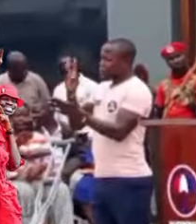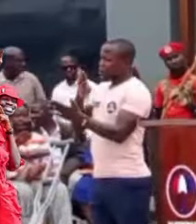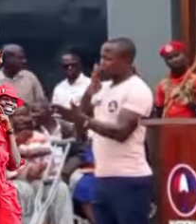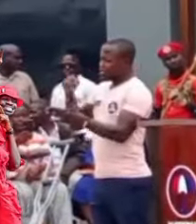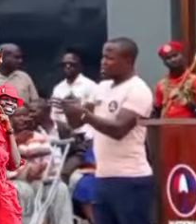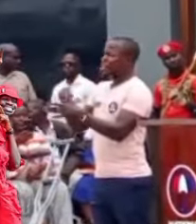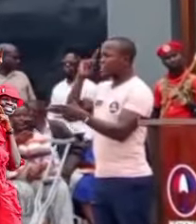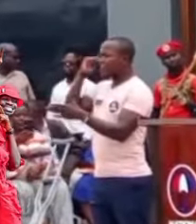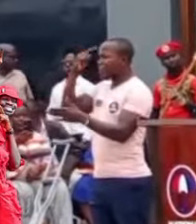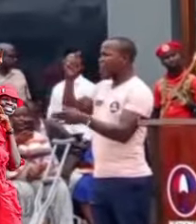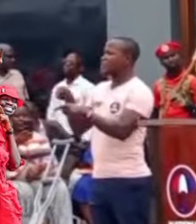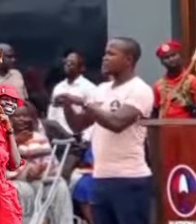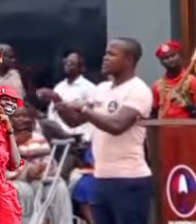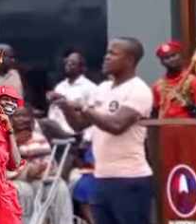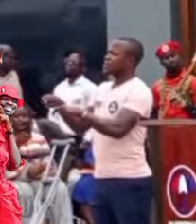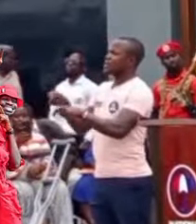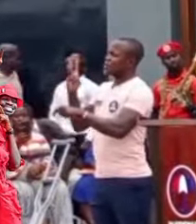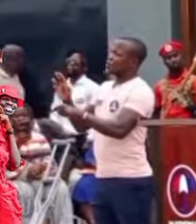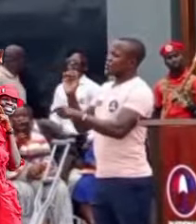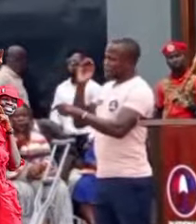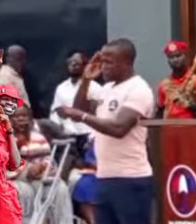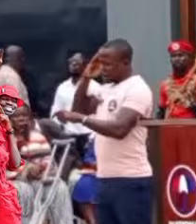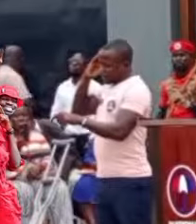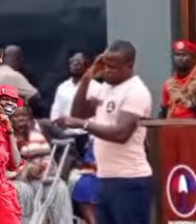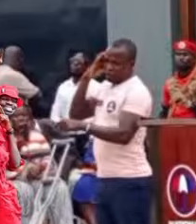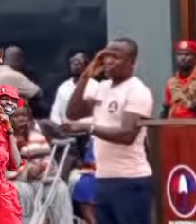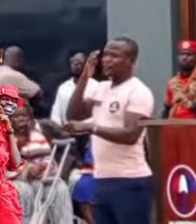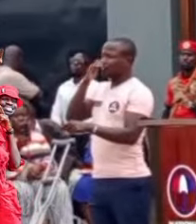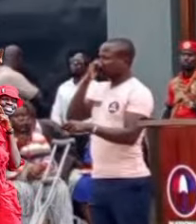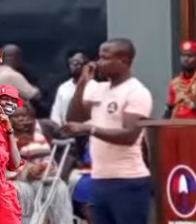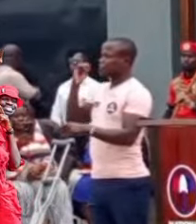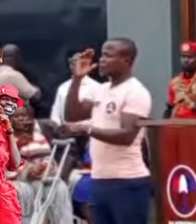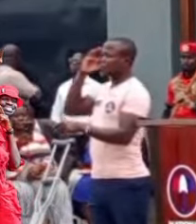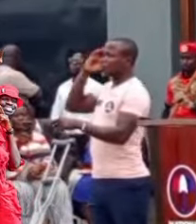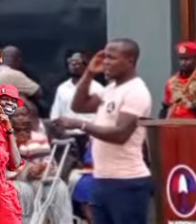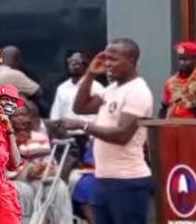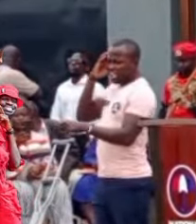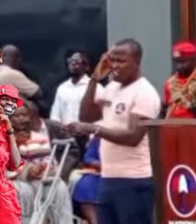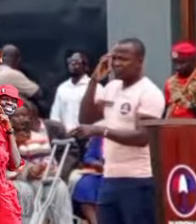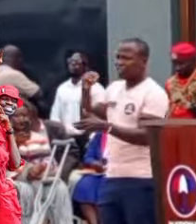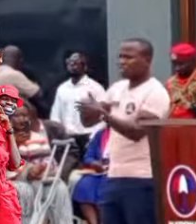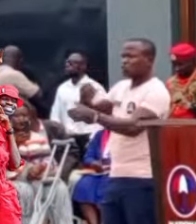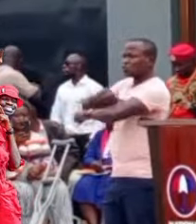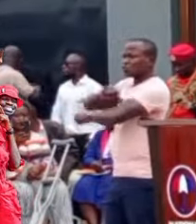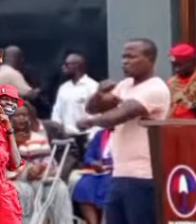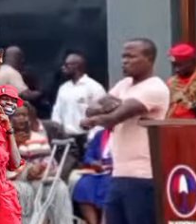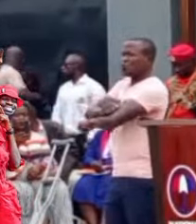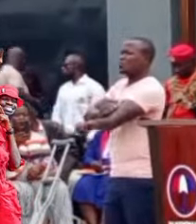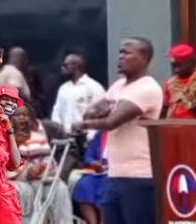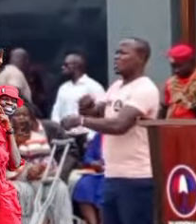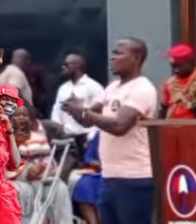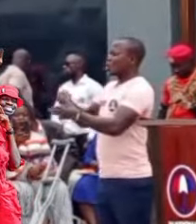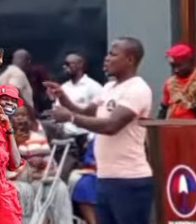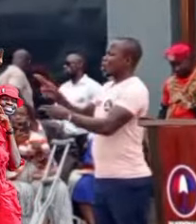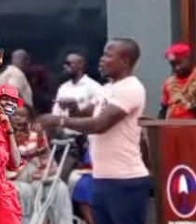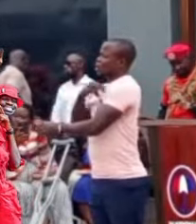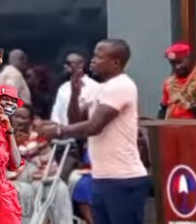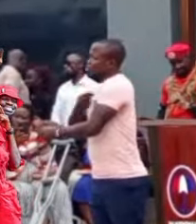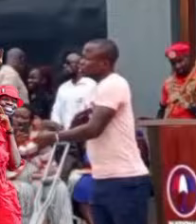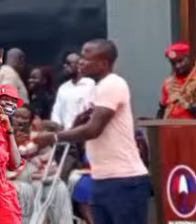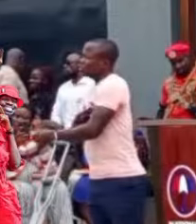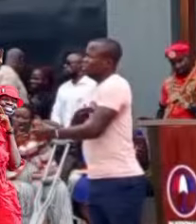be the government, we'll make sure we enforce it. We'll have it in schools. We'll have it in